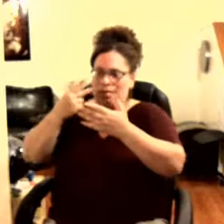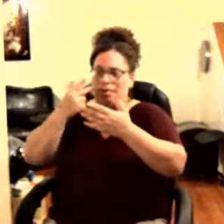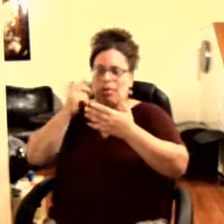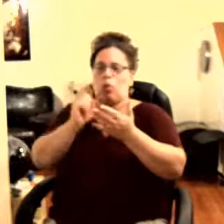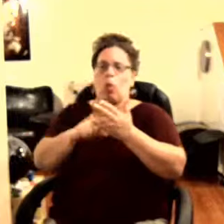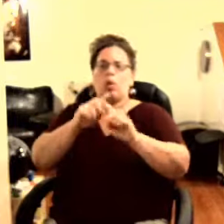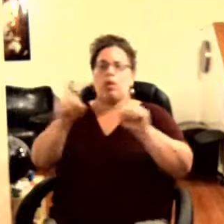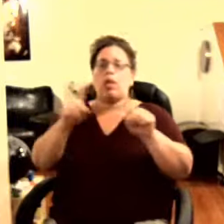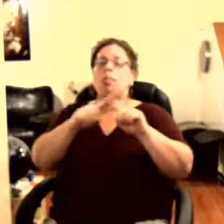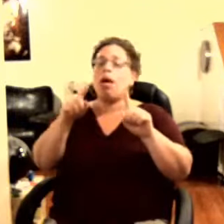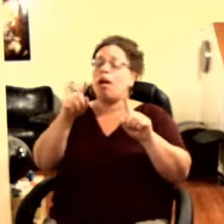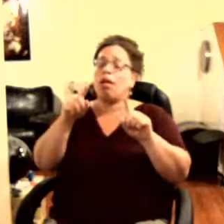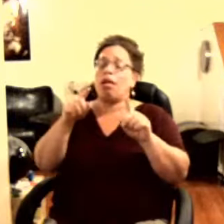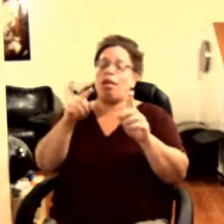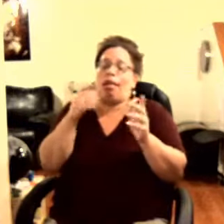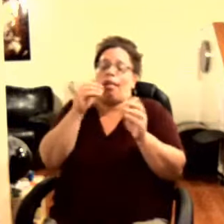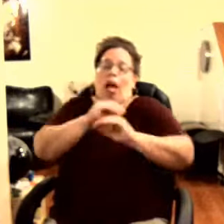read the links, it's really quite remarkable.